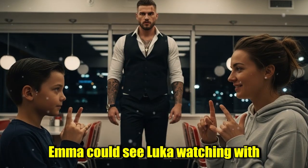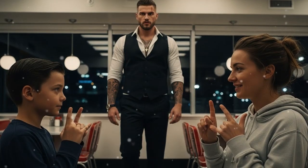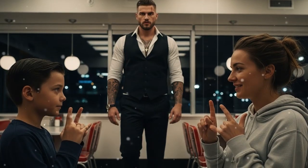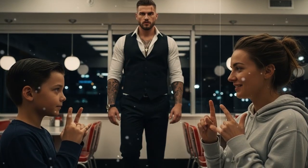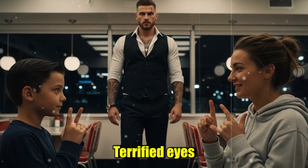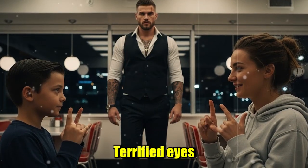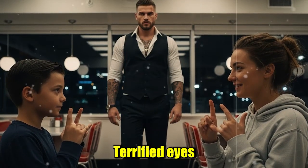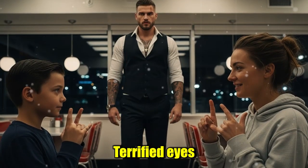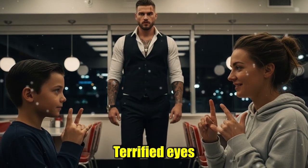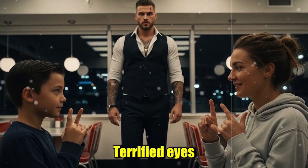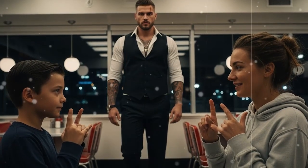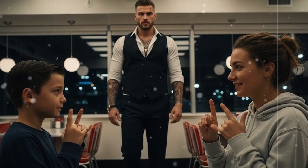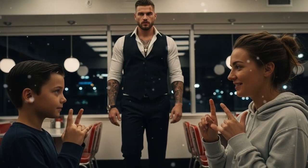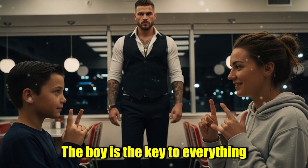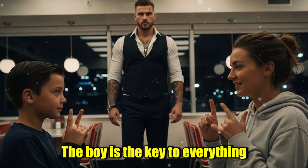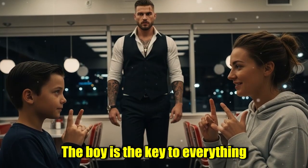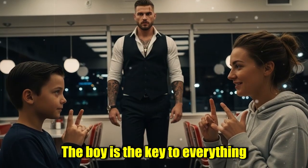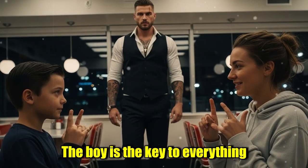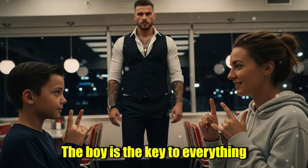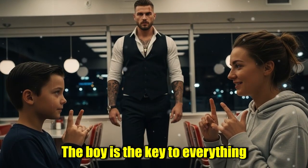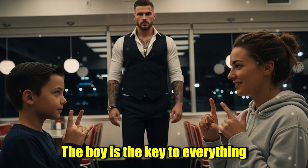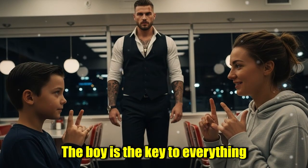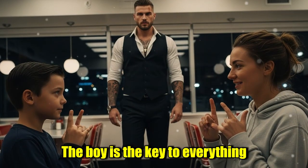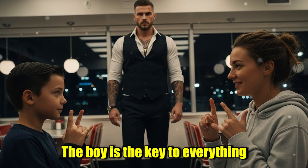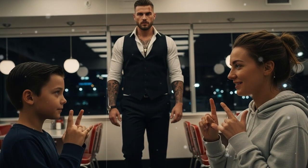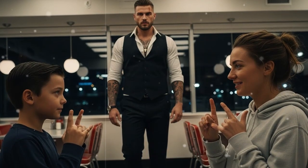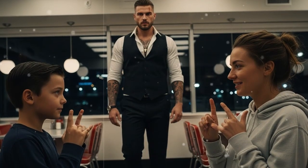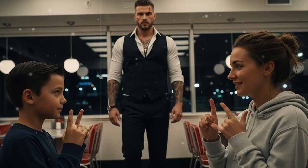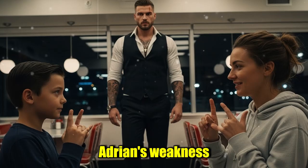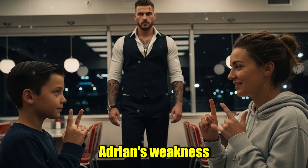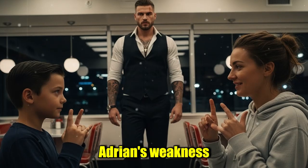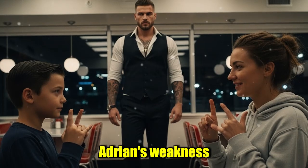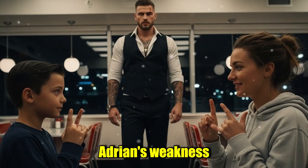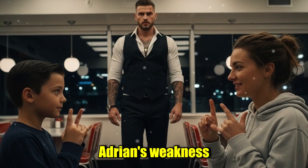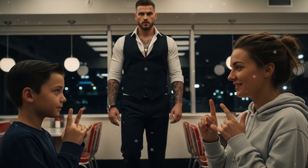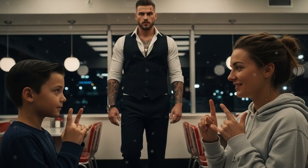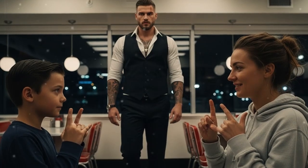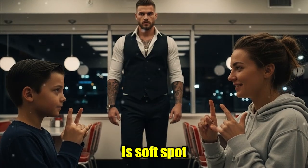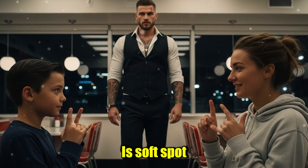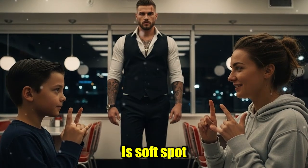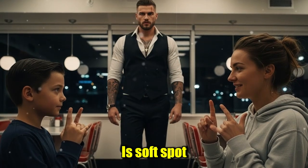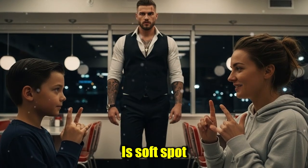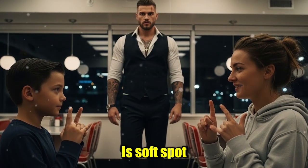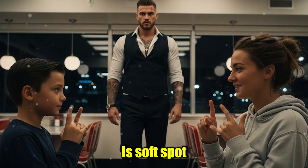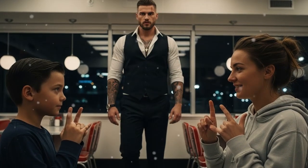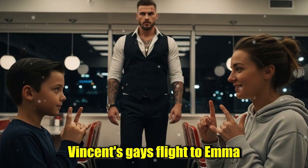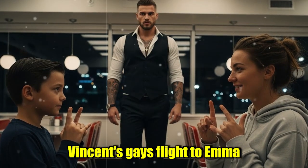wide, terrified eyes. The boy is the key to everything. Adrian's weakness. His soft spot,